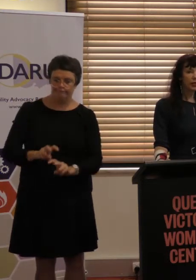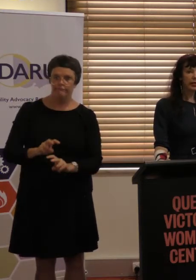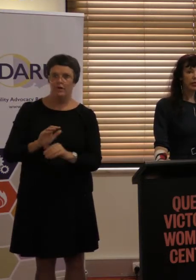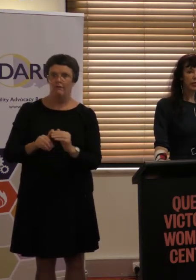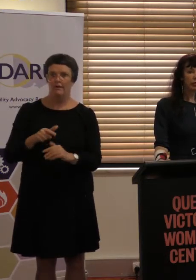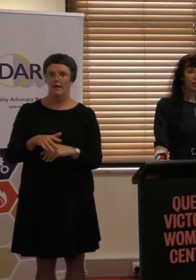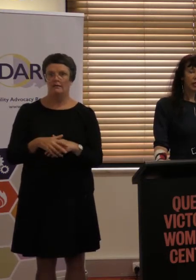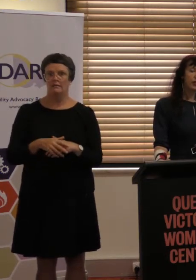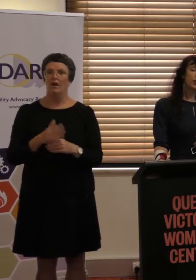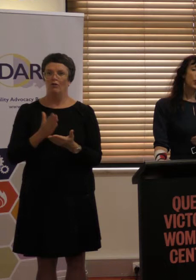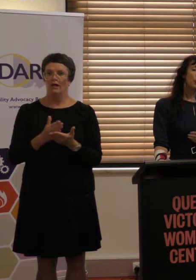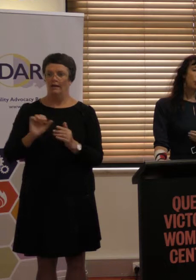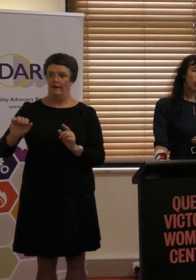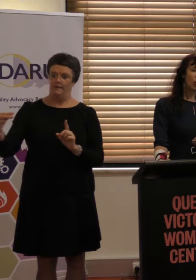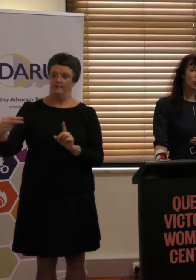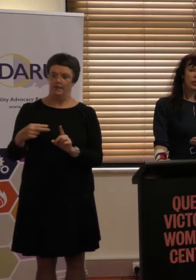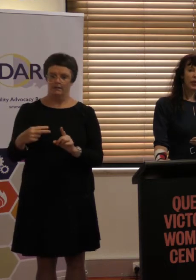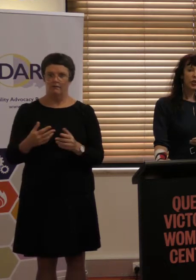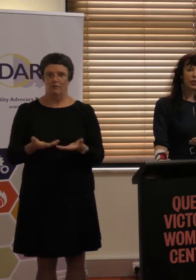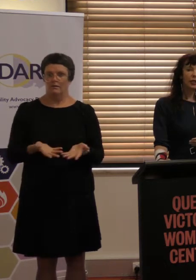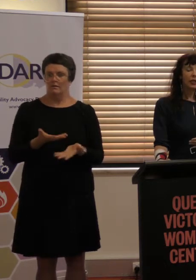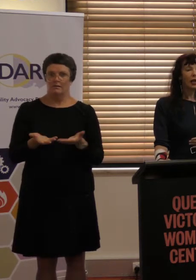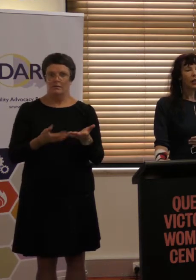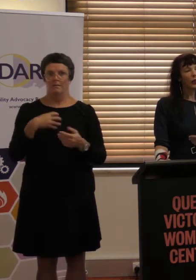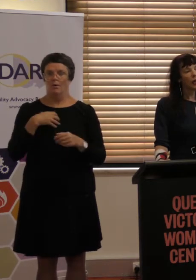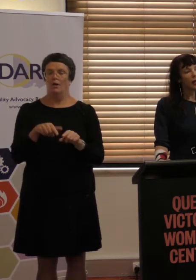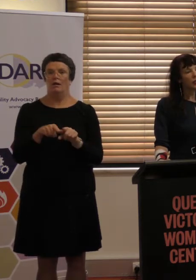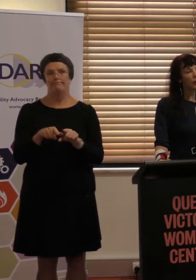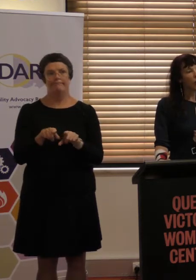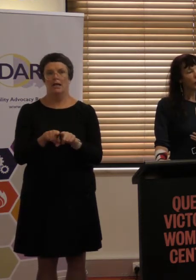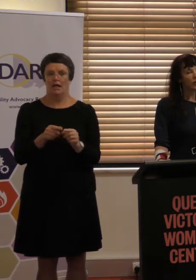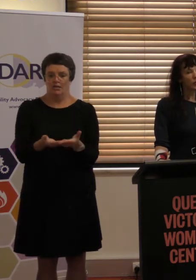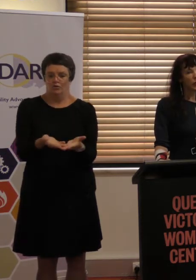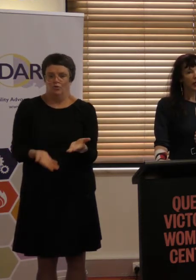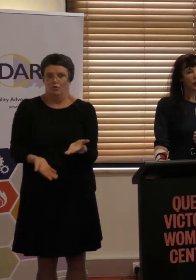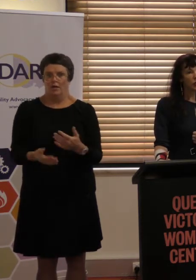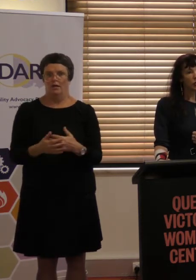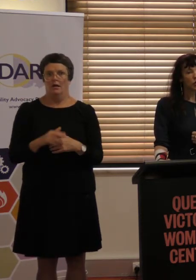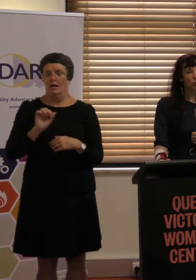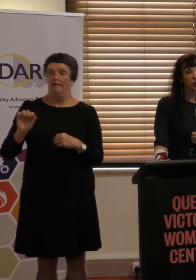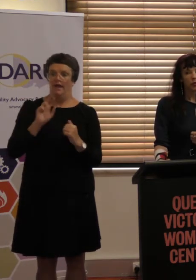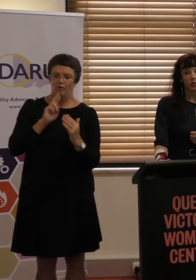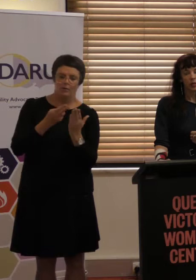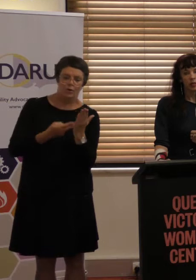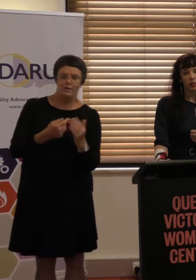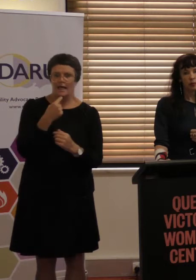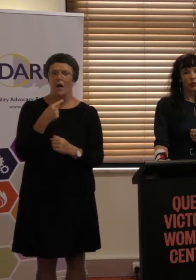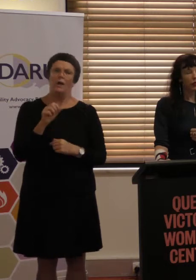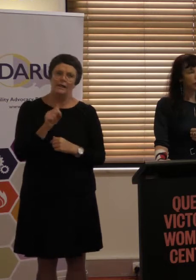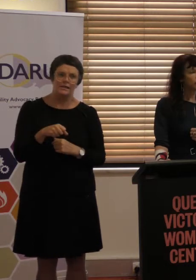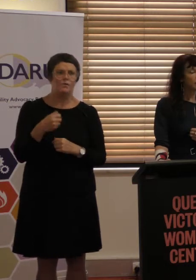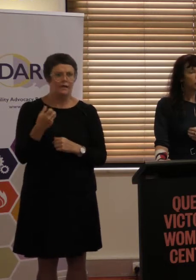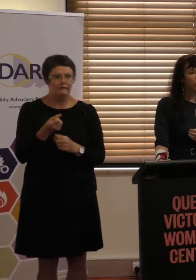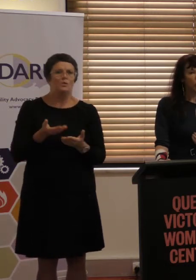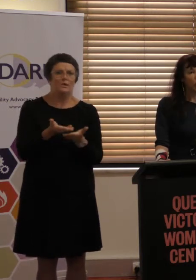of legislation. And so the report was actually along the lines of, oh yes, well we have to distribute these standards